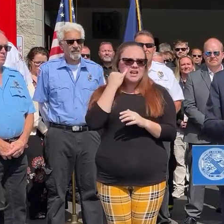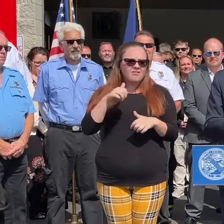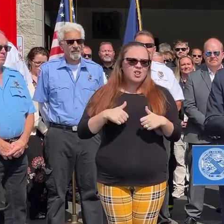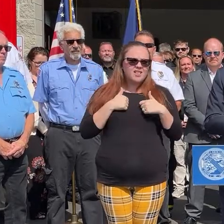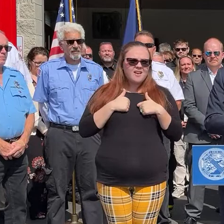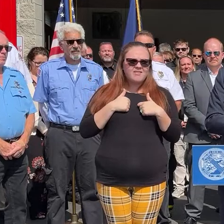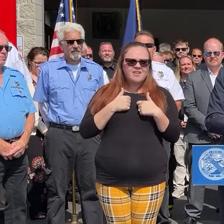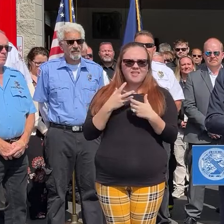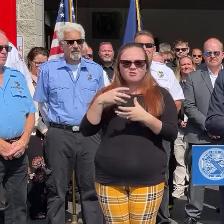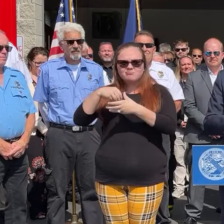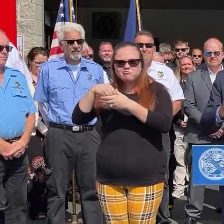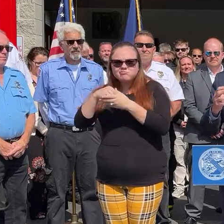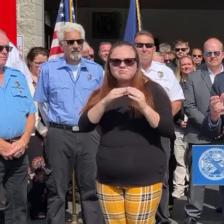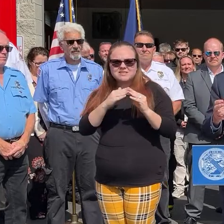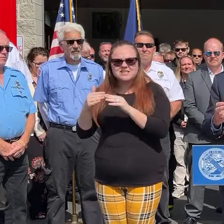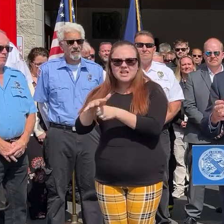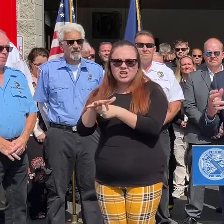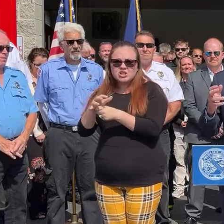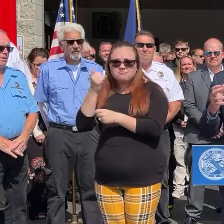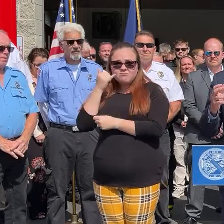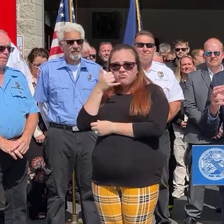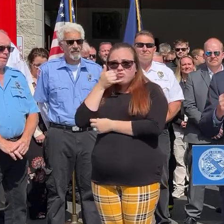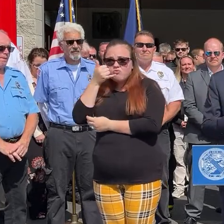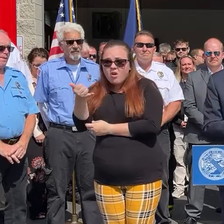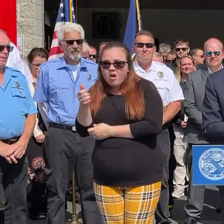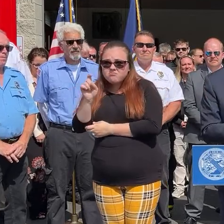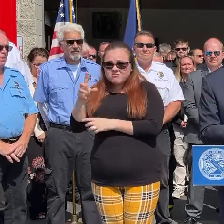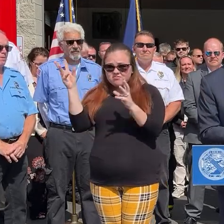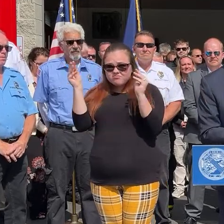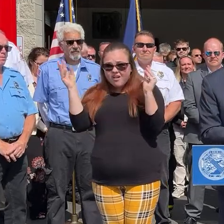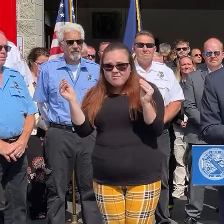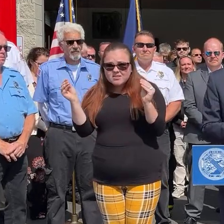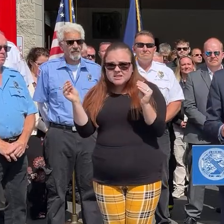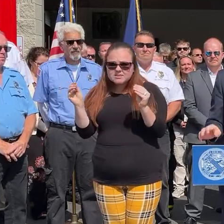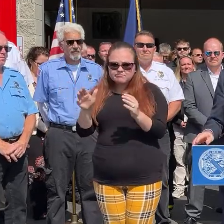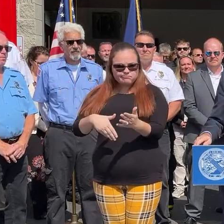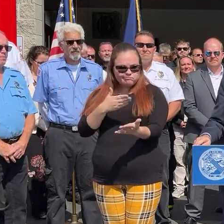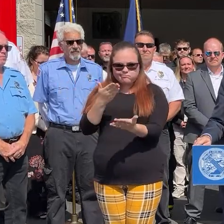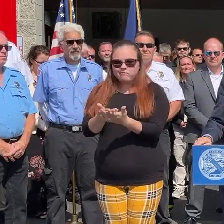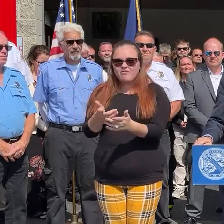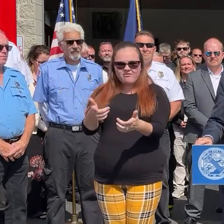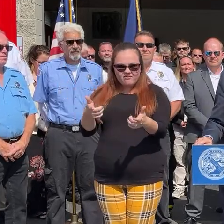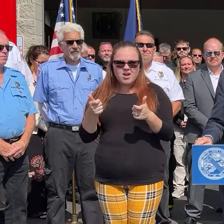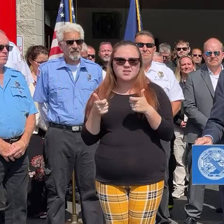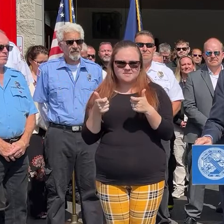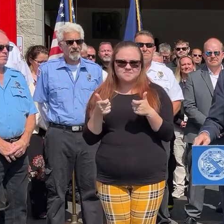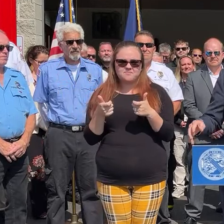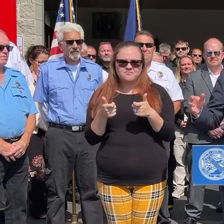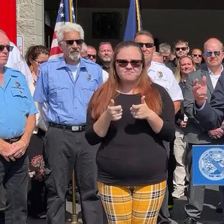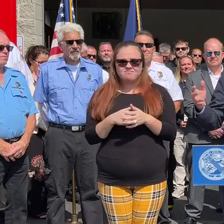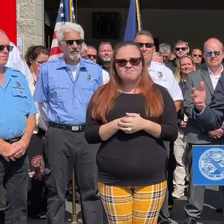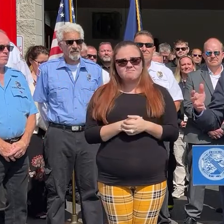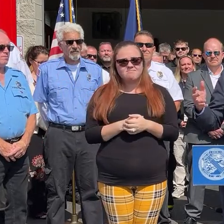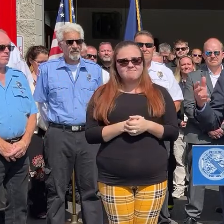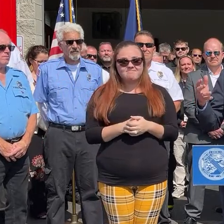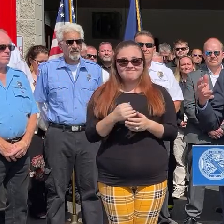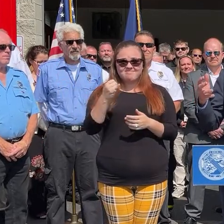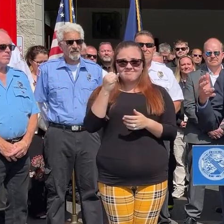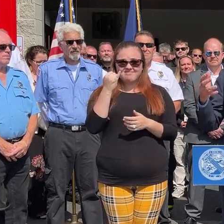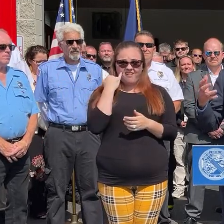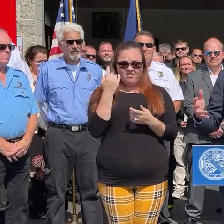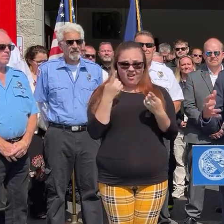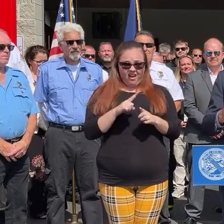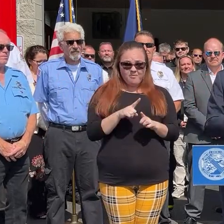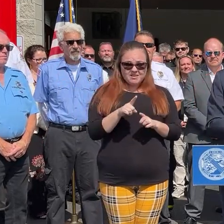some of the inner ring suburbs, if you call and need an ambulance service, it is there very quickly. But if you do that in some of